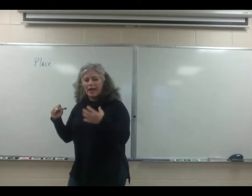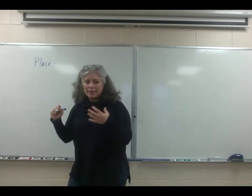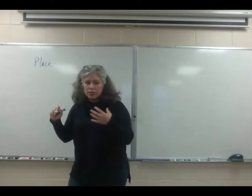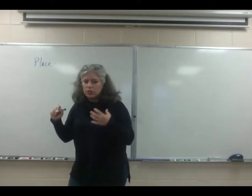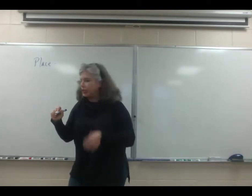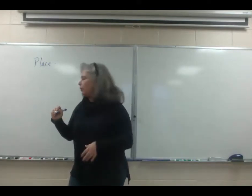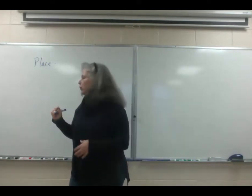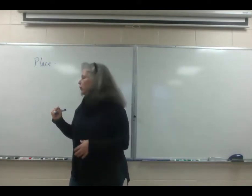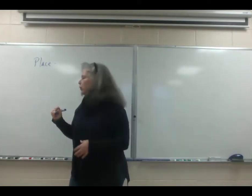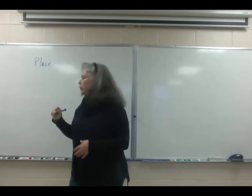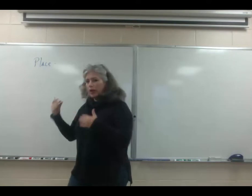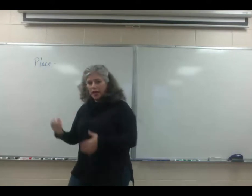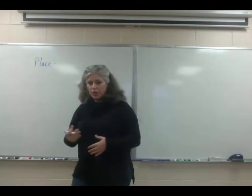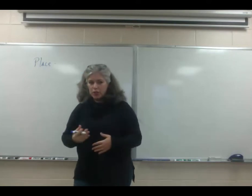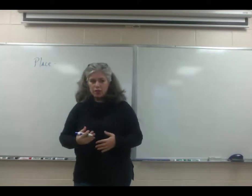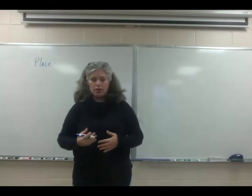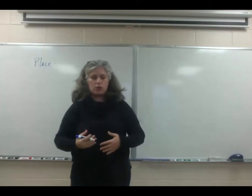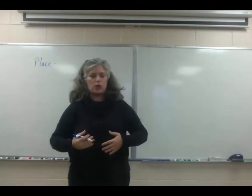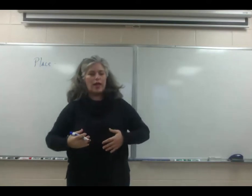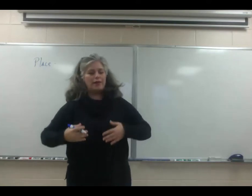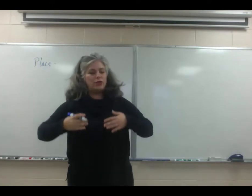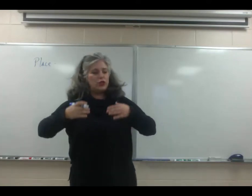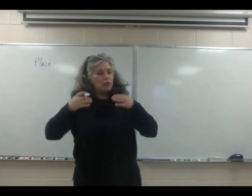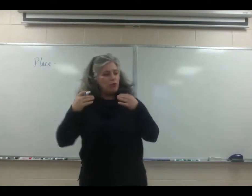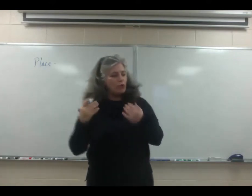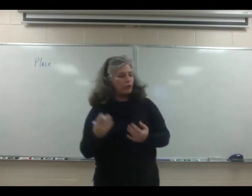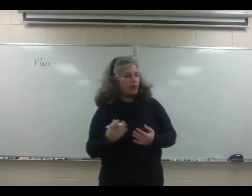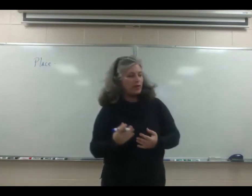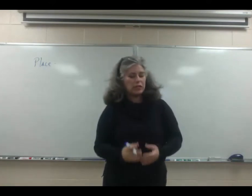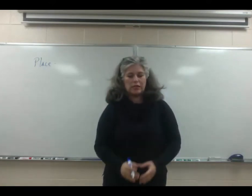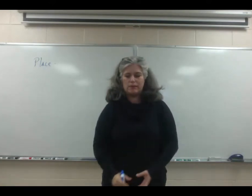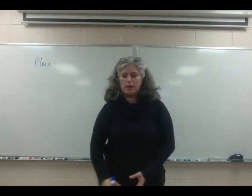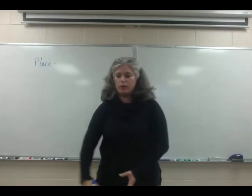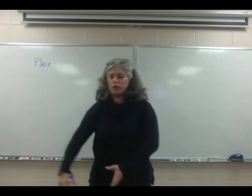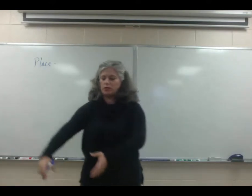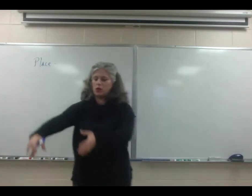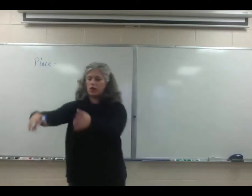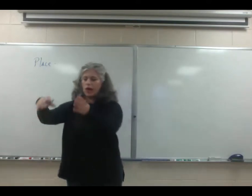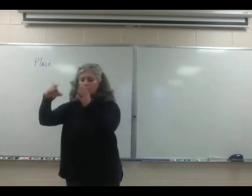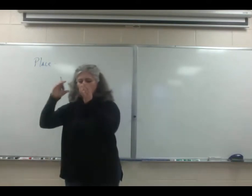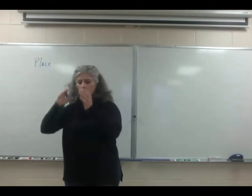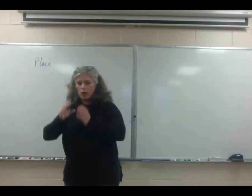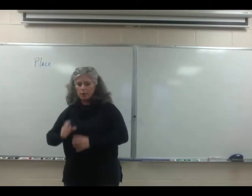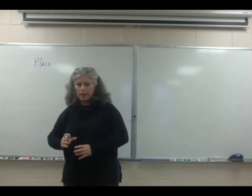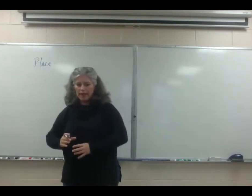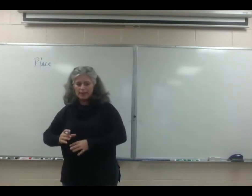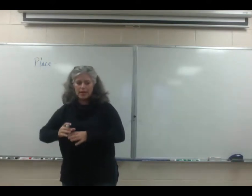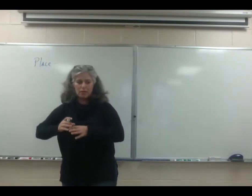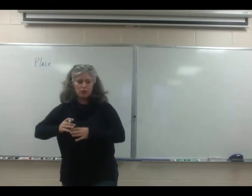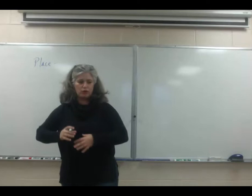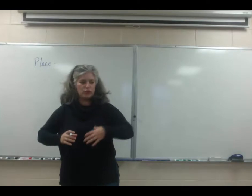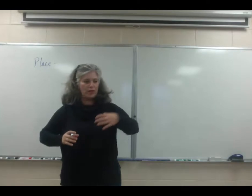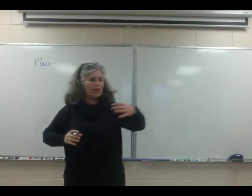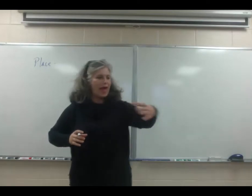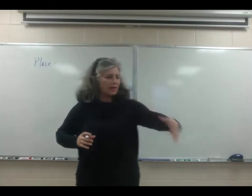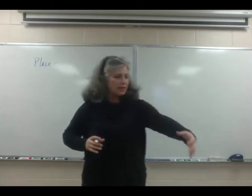related to location, it's related to movement, because people can start out in one place and move to the next